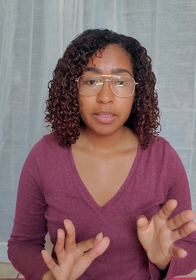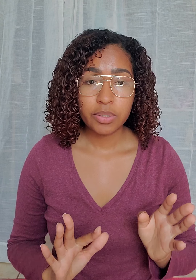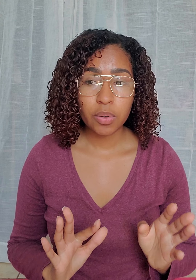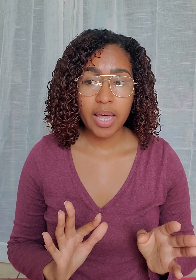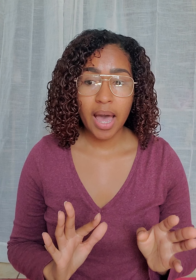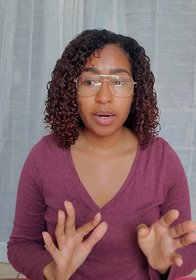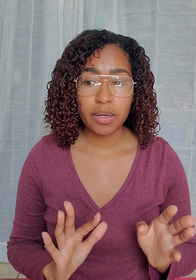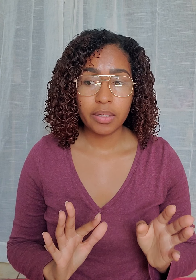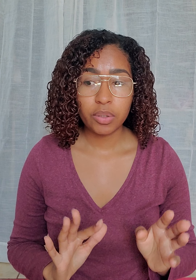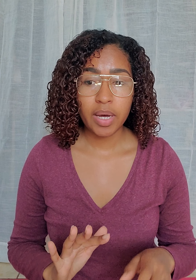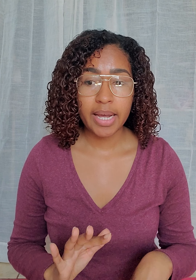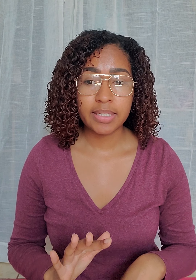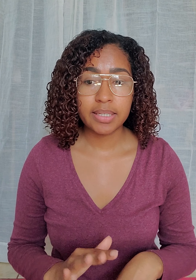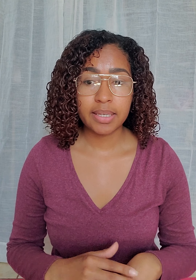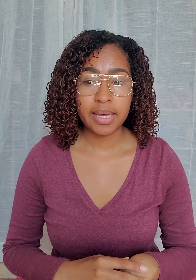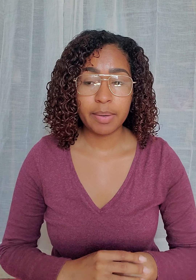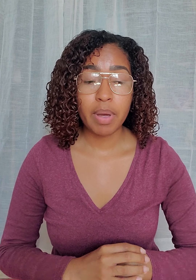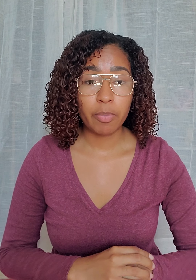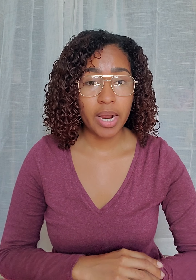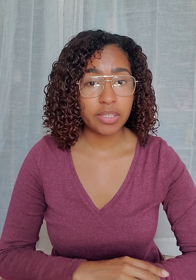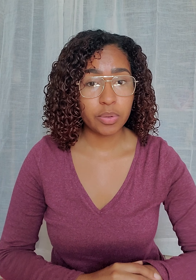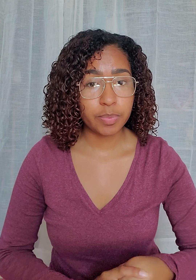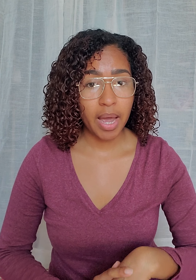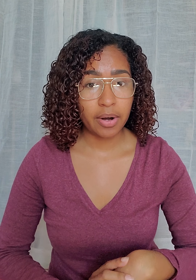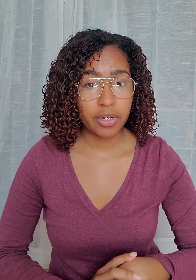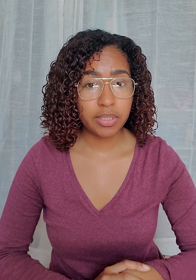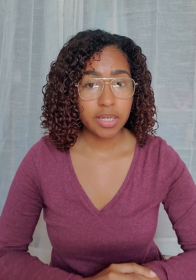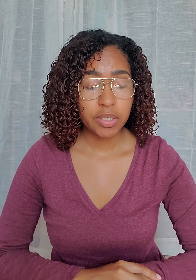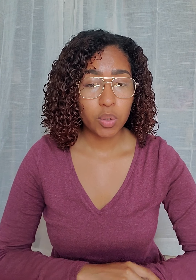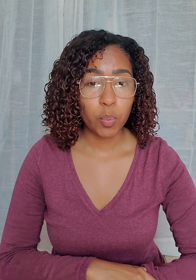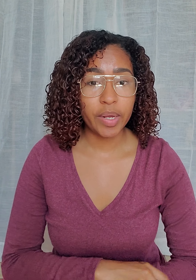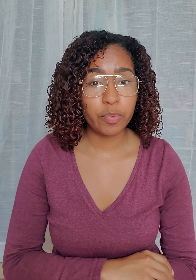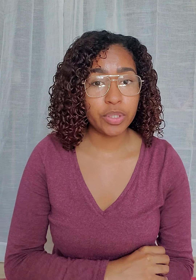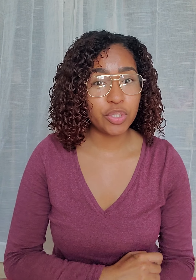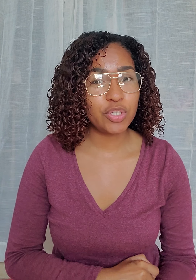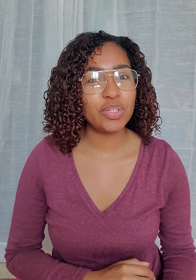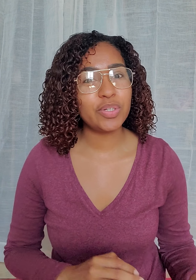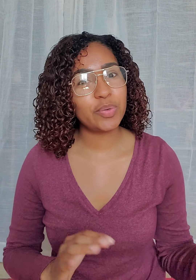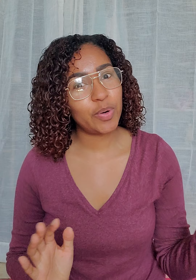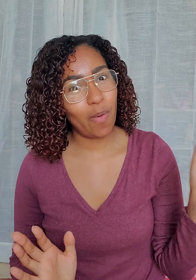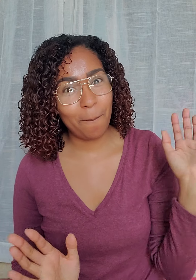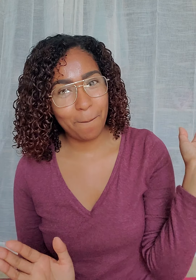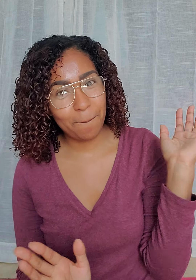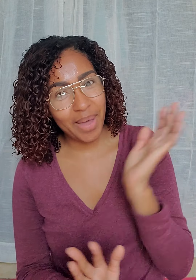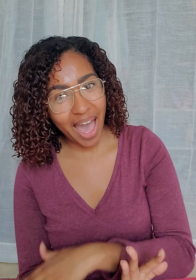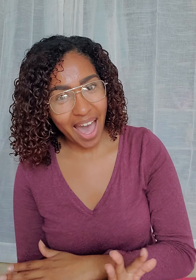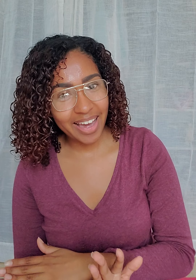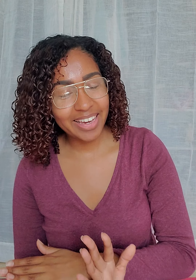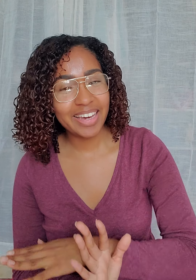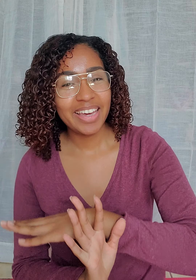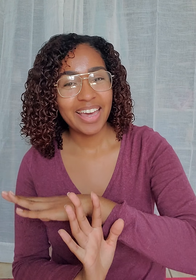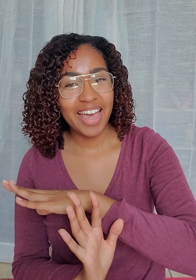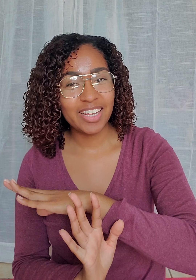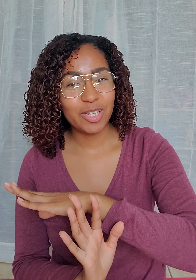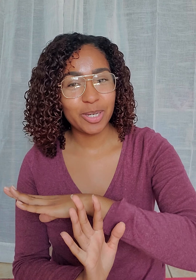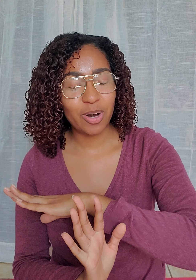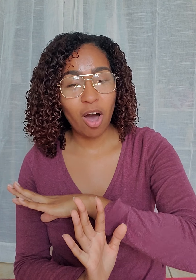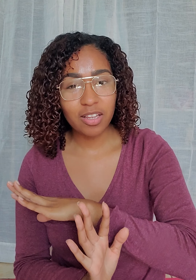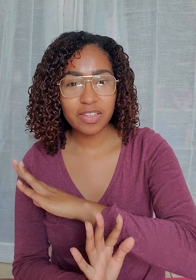so that you guys can memorize those patterns. So when we do go back and learn all of the